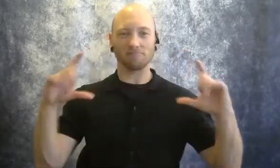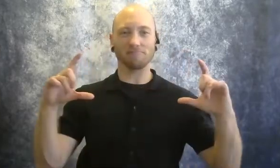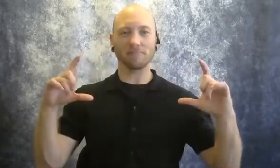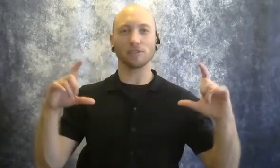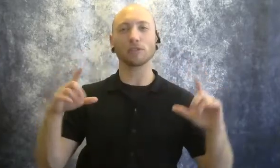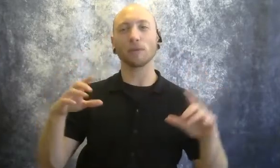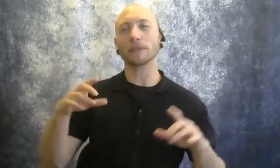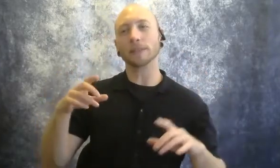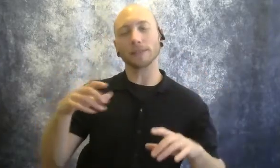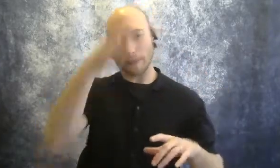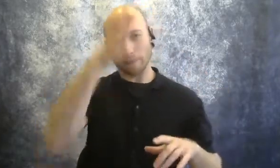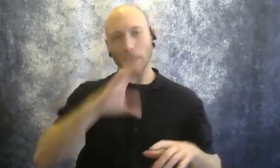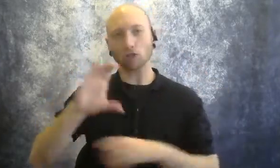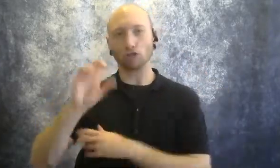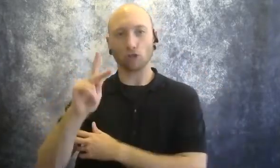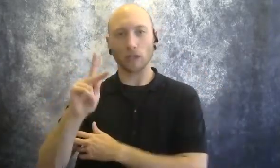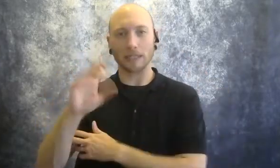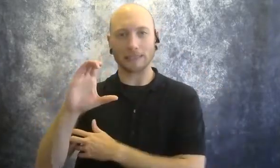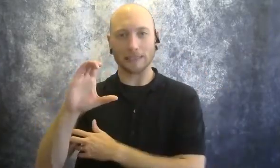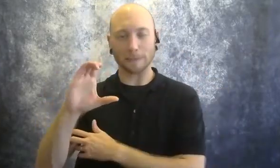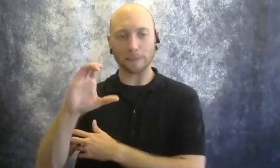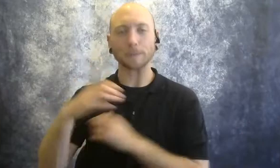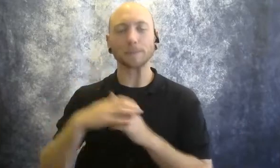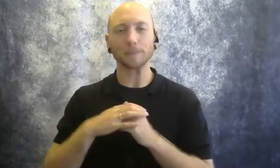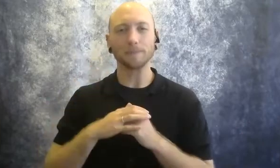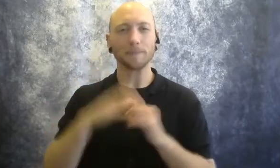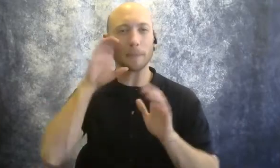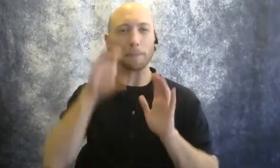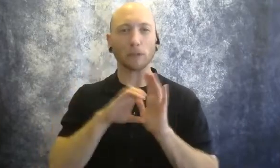Okay. Chuck C. also made this analogy.